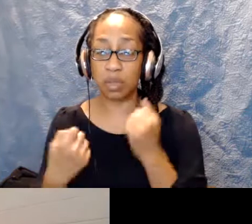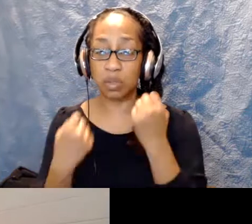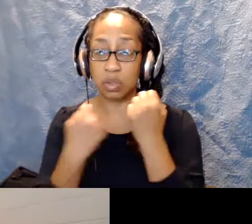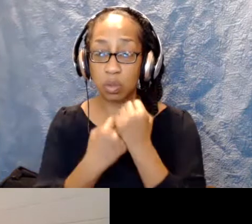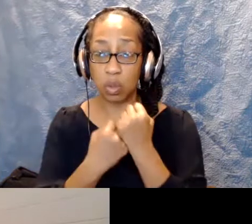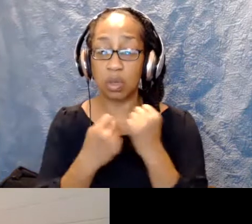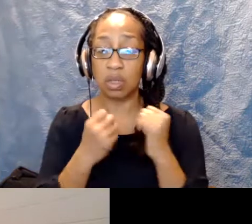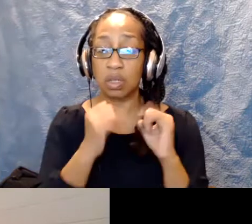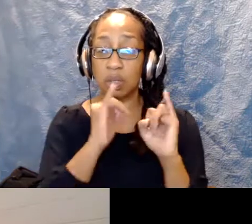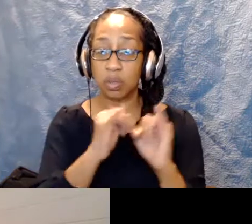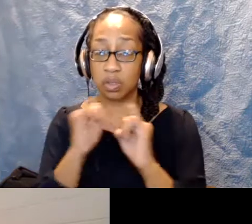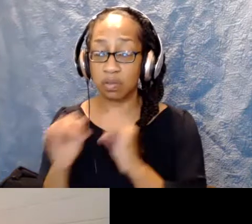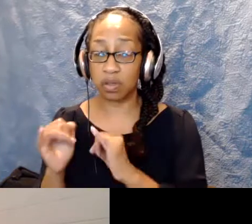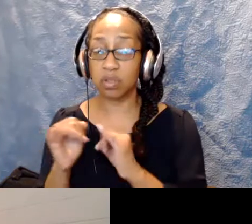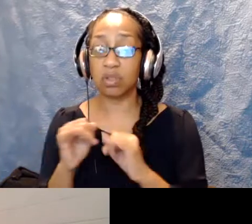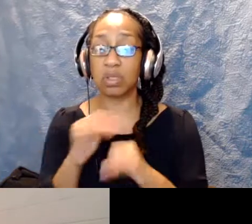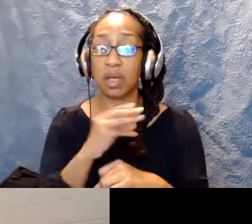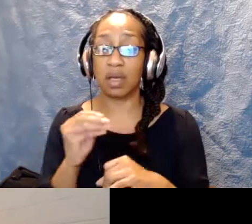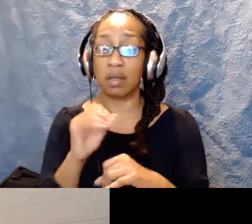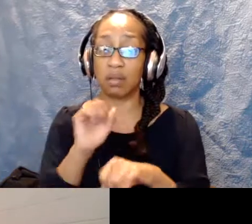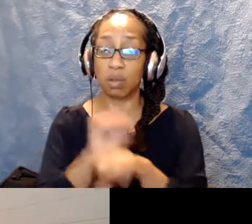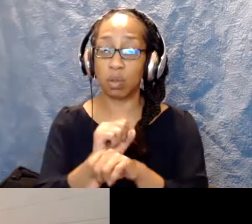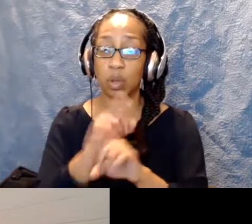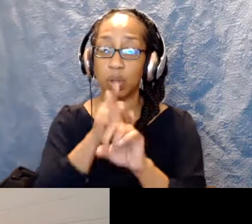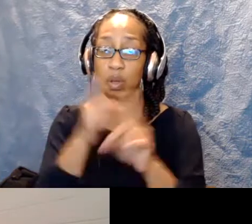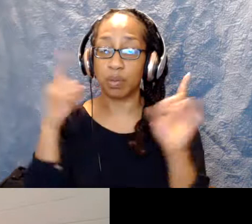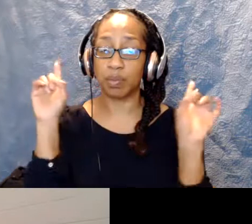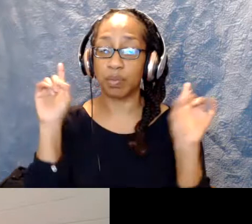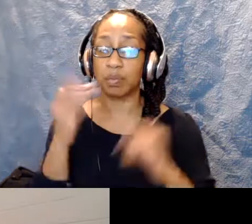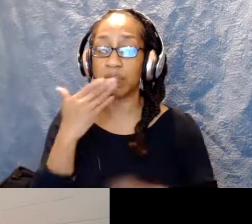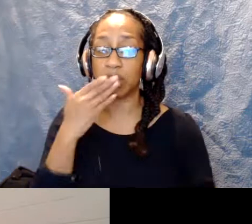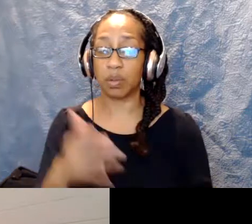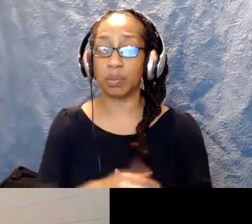individuals and reaching their employment goals. Thank you.